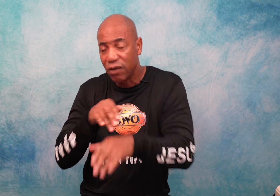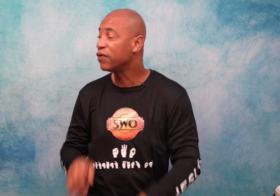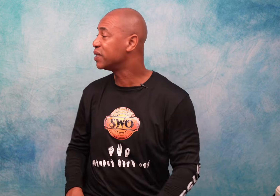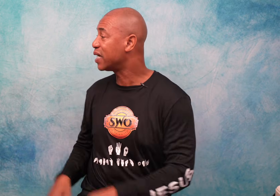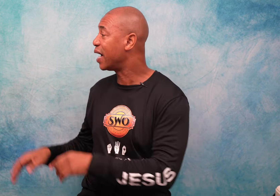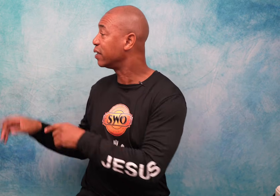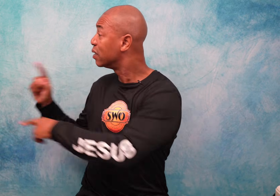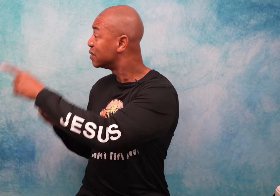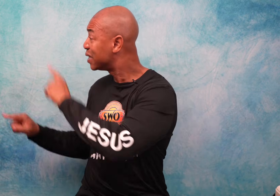From the side.